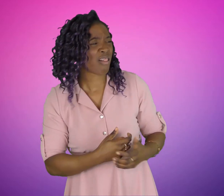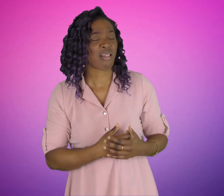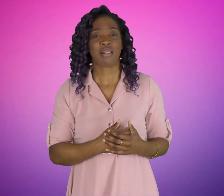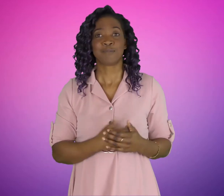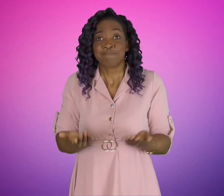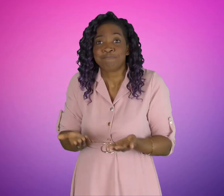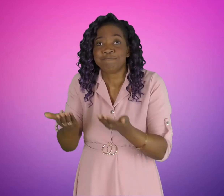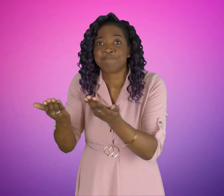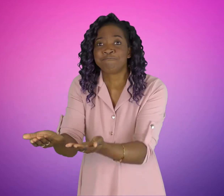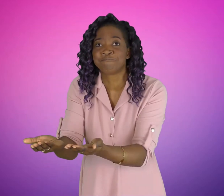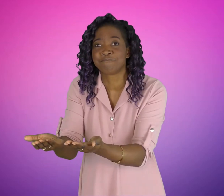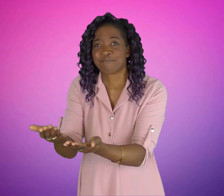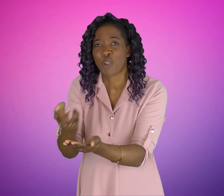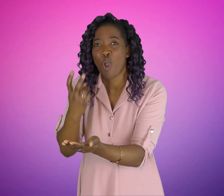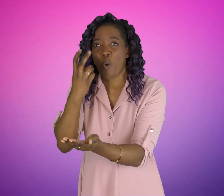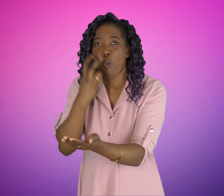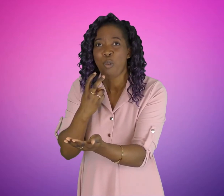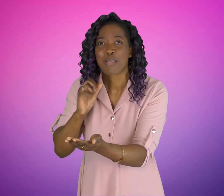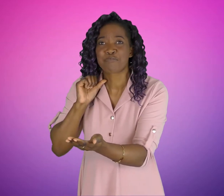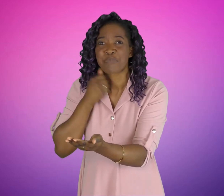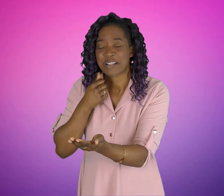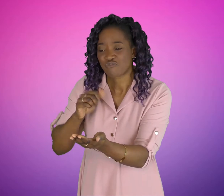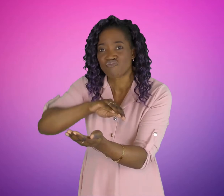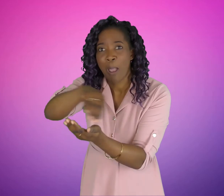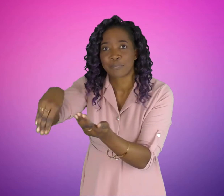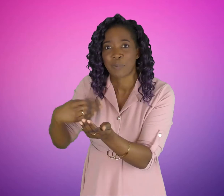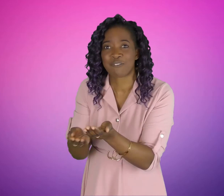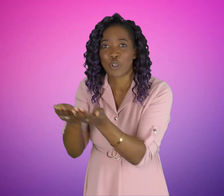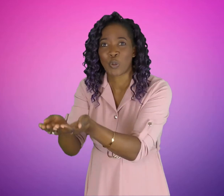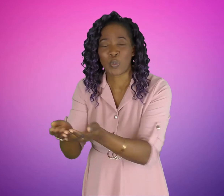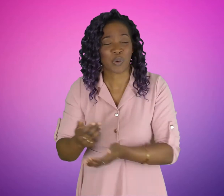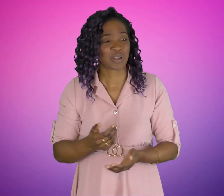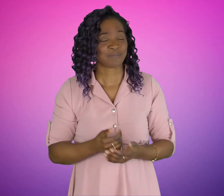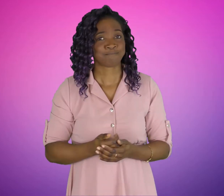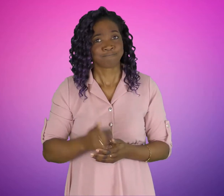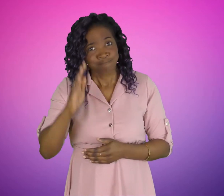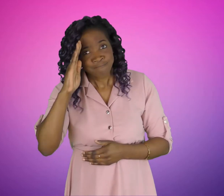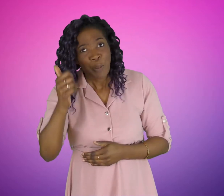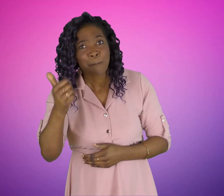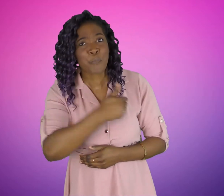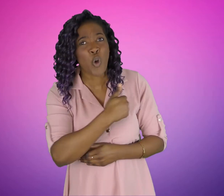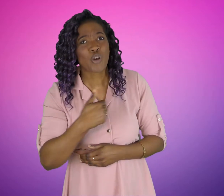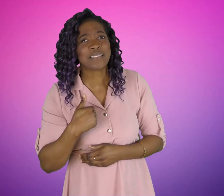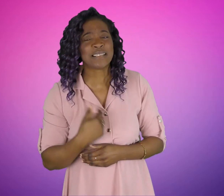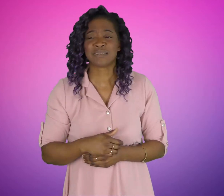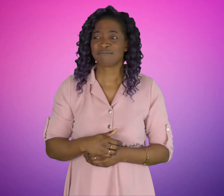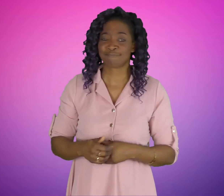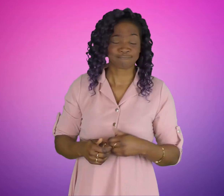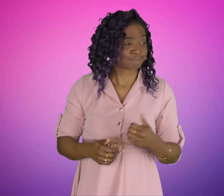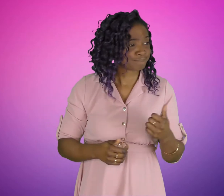Oi, mind out, will you? There you go, Mrs. Jones. A load of tripe all wrapped up for you. Cheerio. Morning,